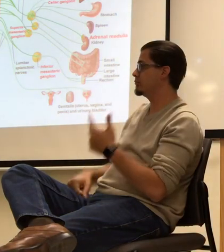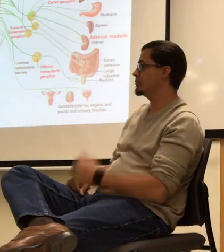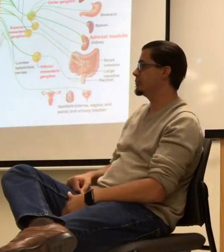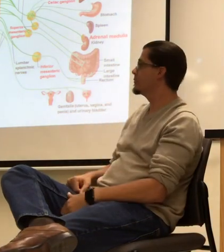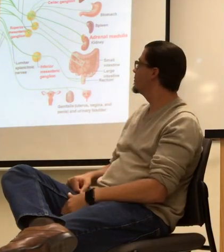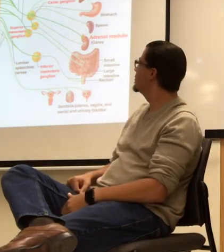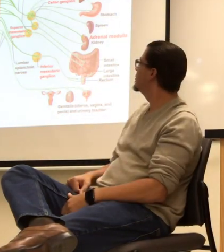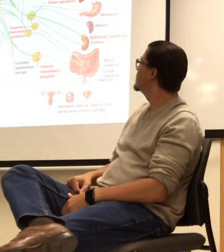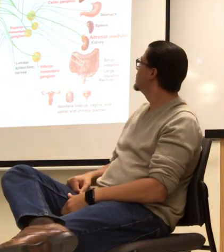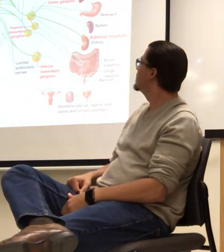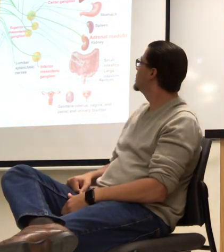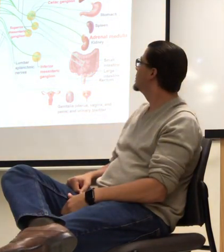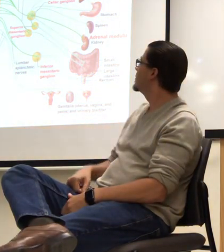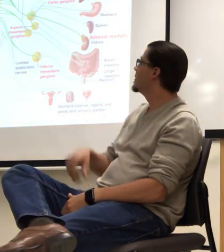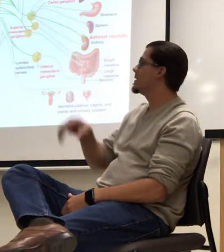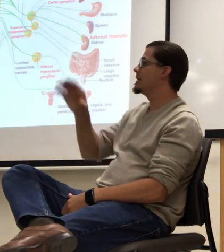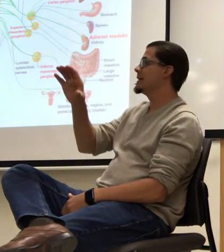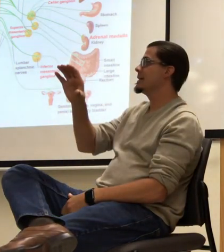celiac